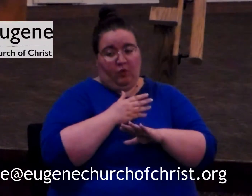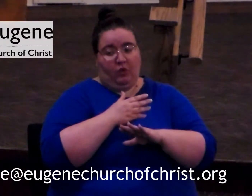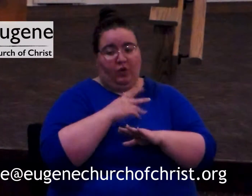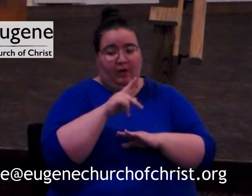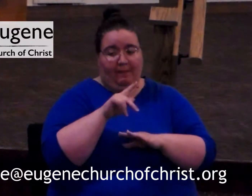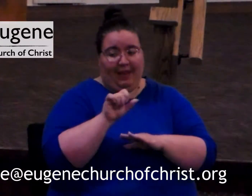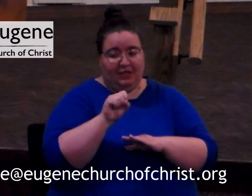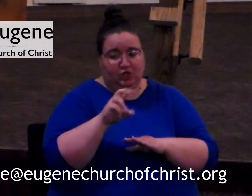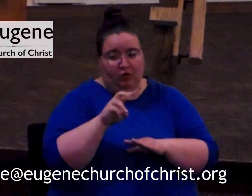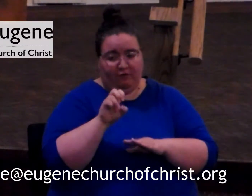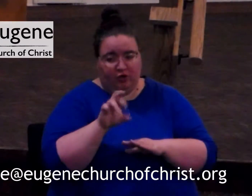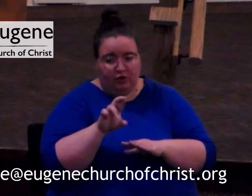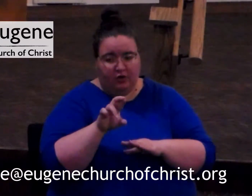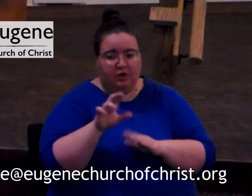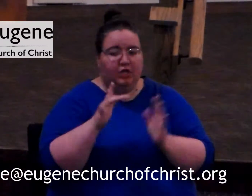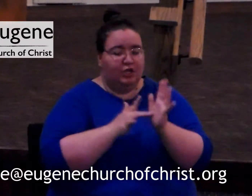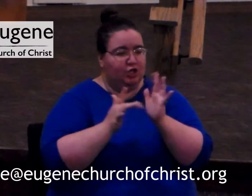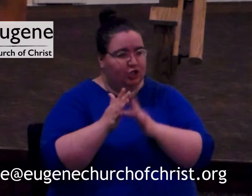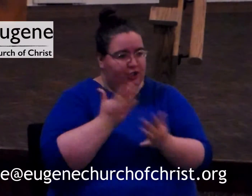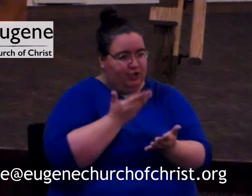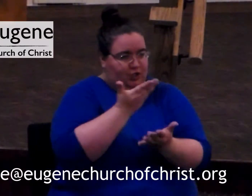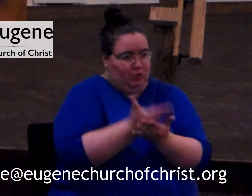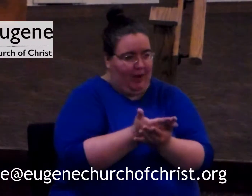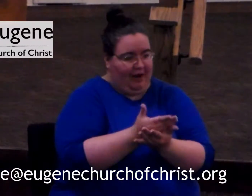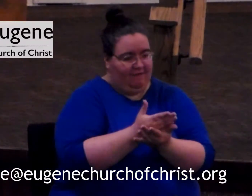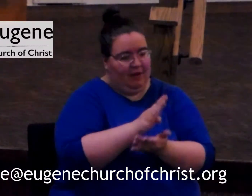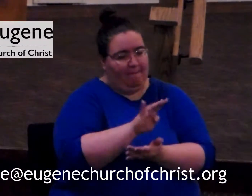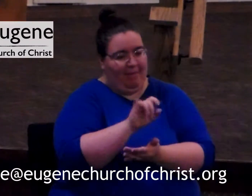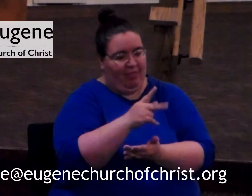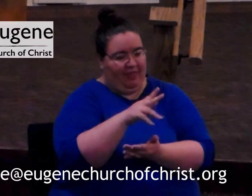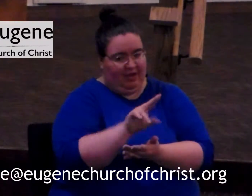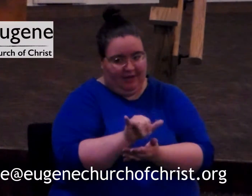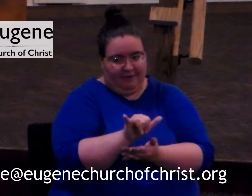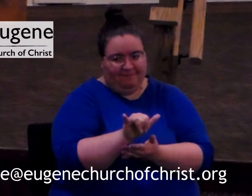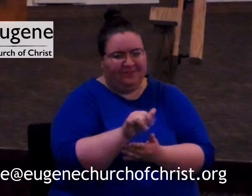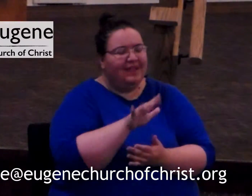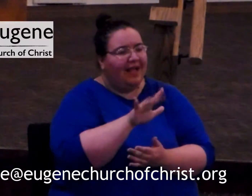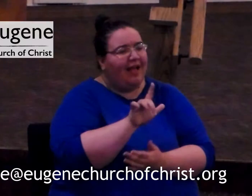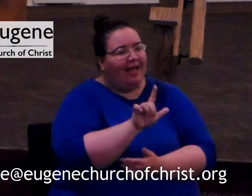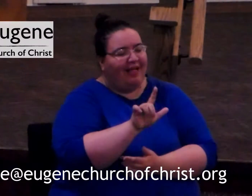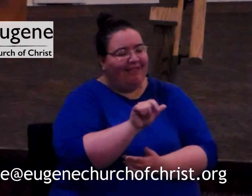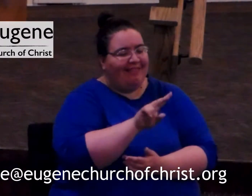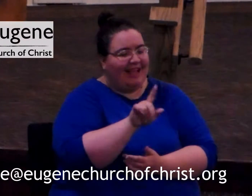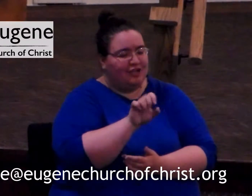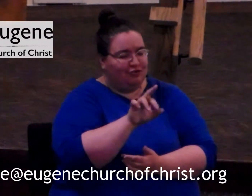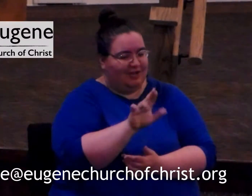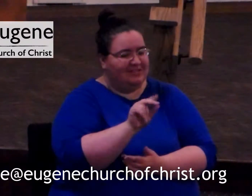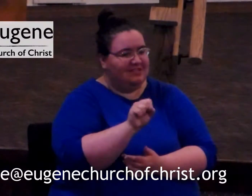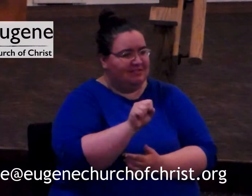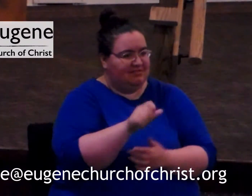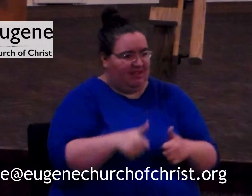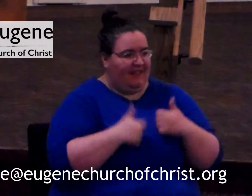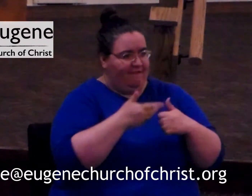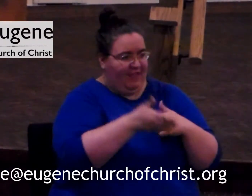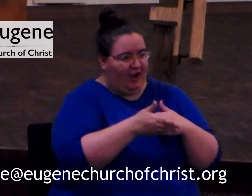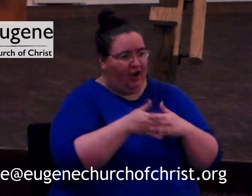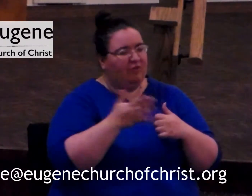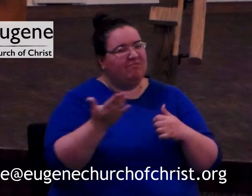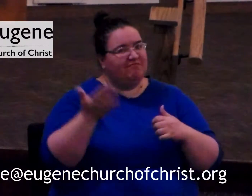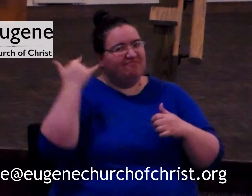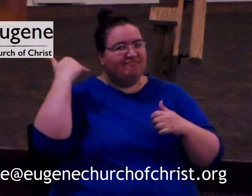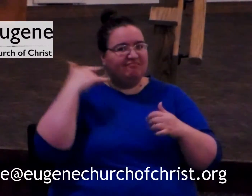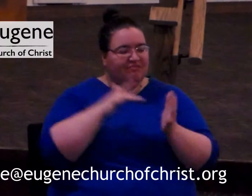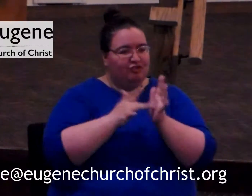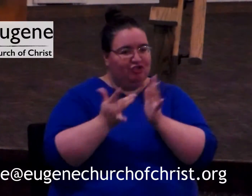I just went blank for a second there. Whom Jesus had raised from the dead. Here a dinner was given in Jesus' honor. Martha served, while